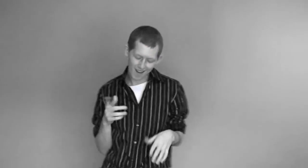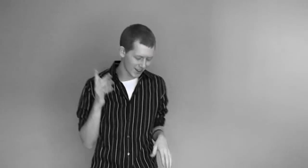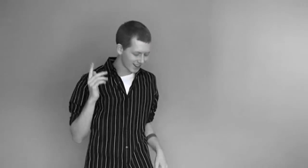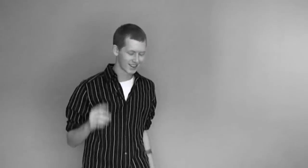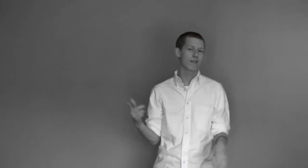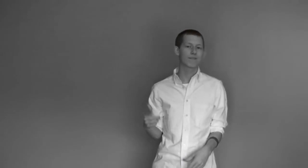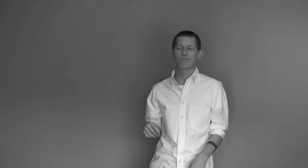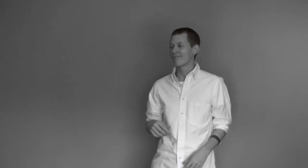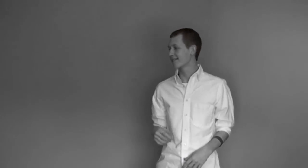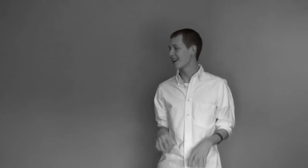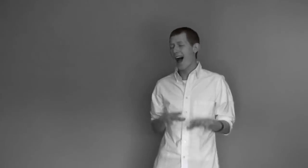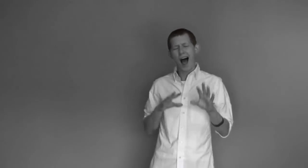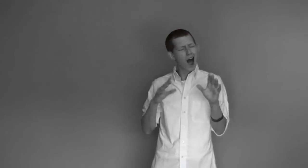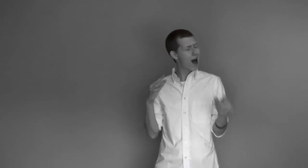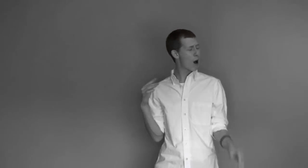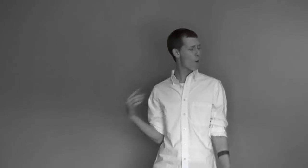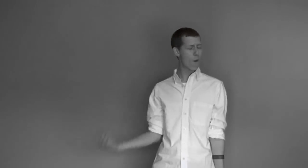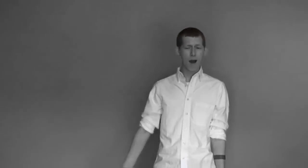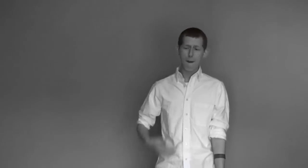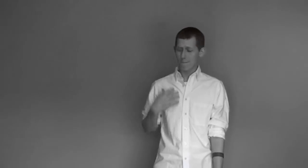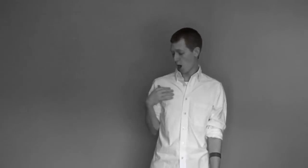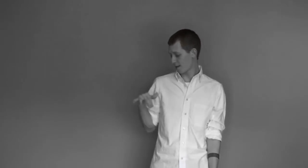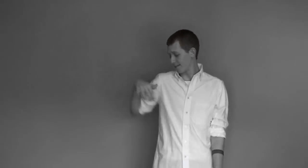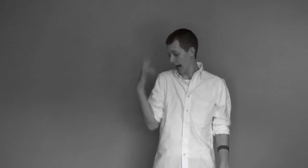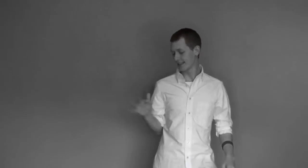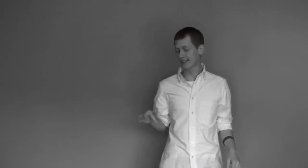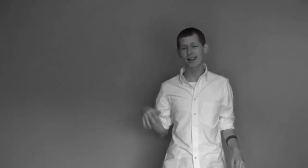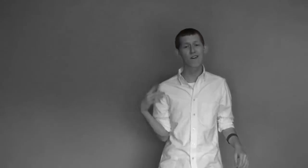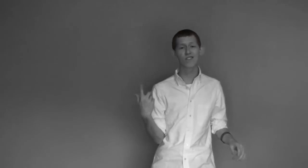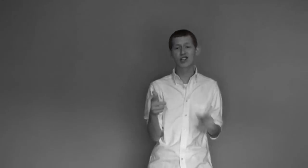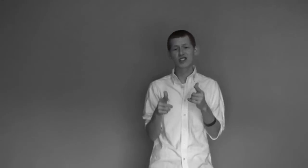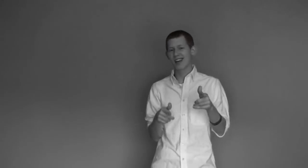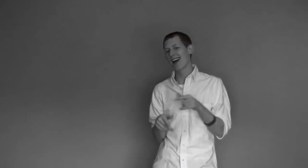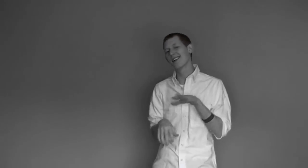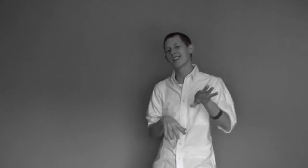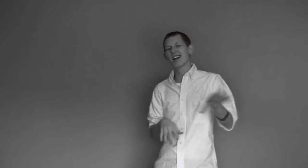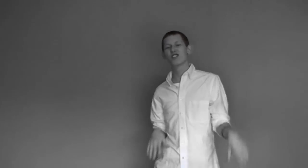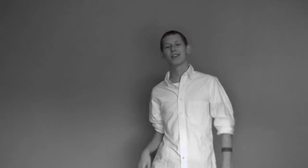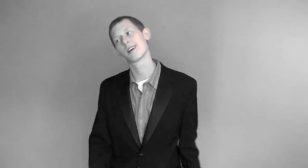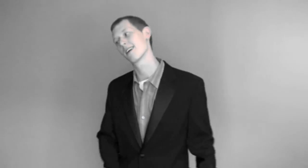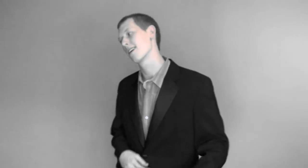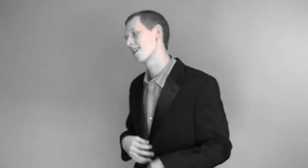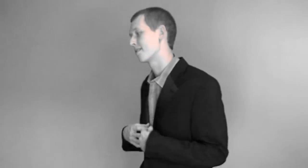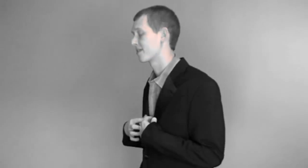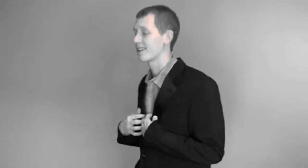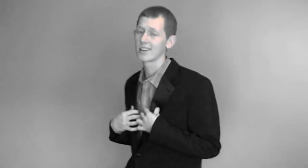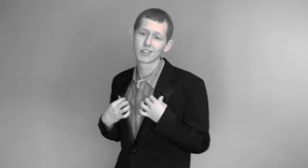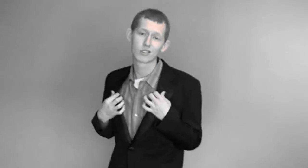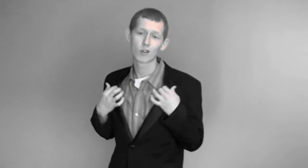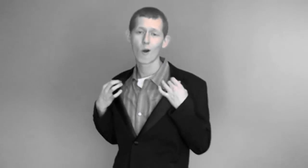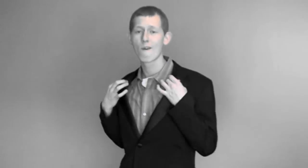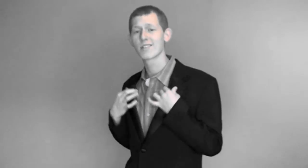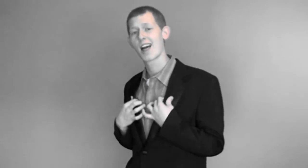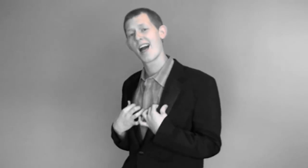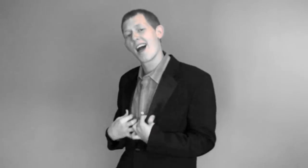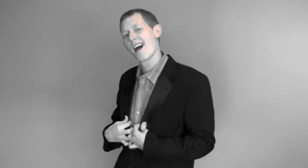oven. And I'll burn myself, I just had to touch it. But it's so